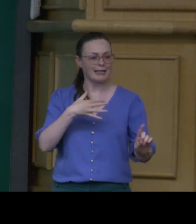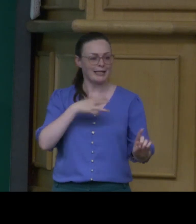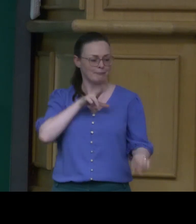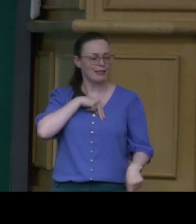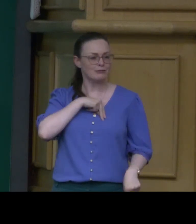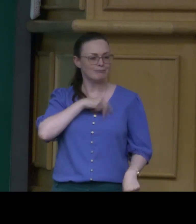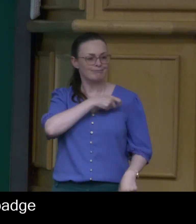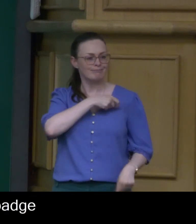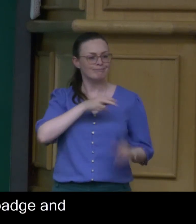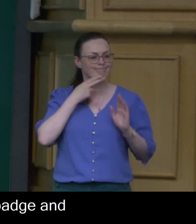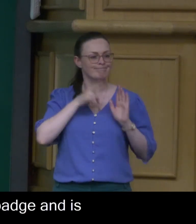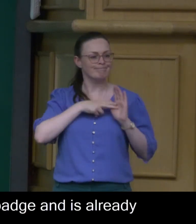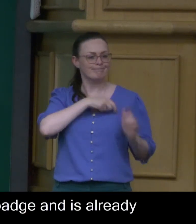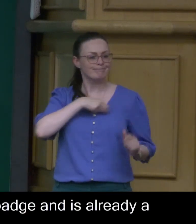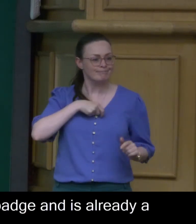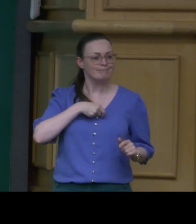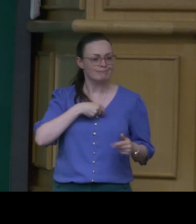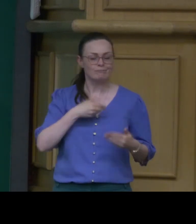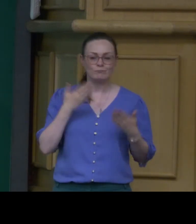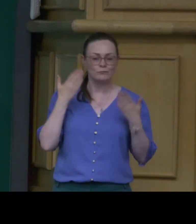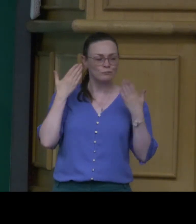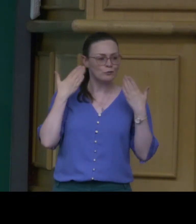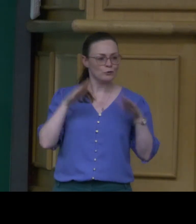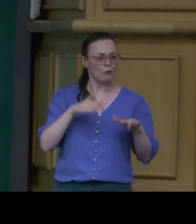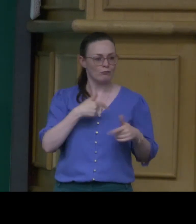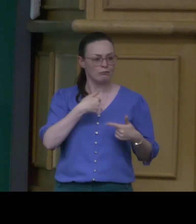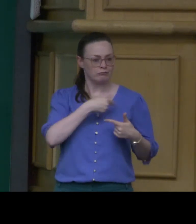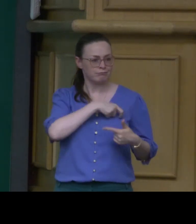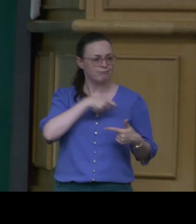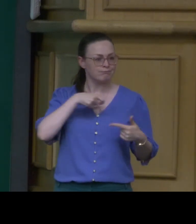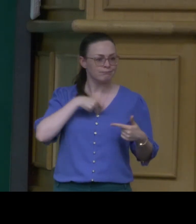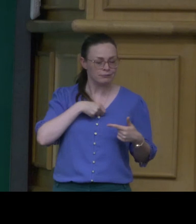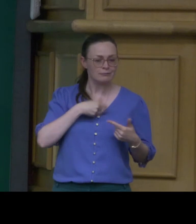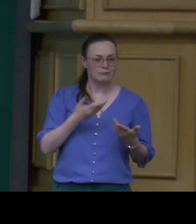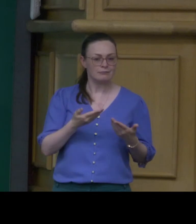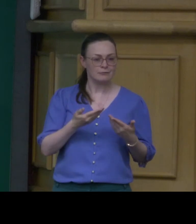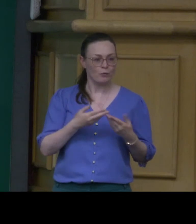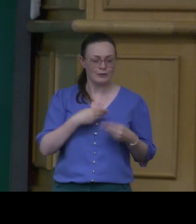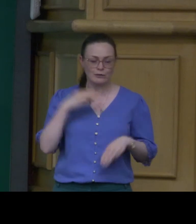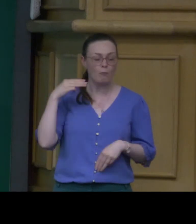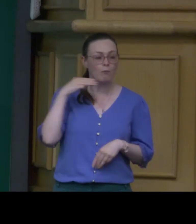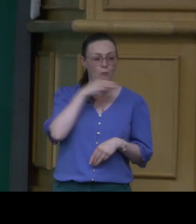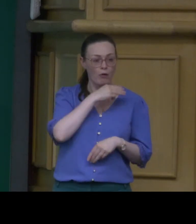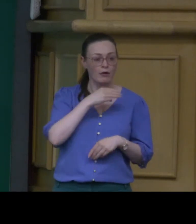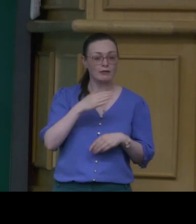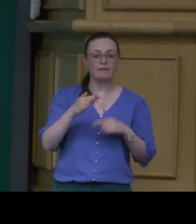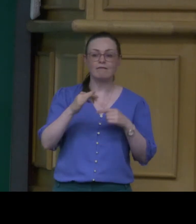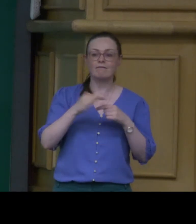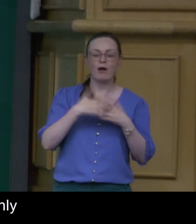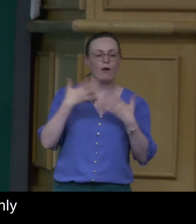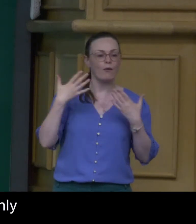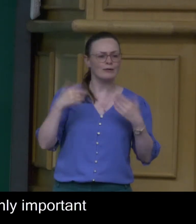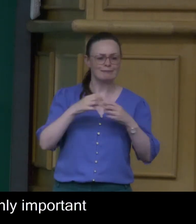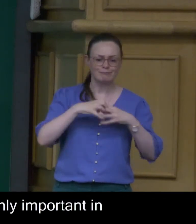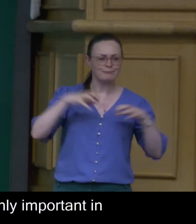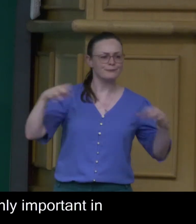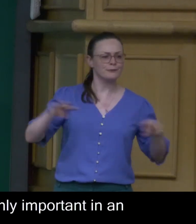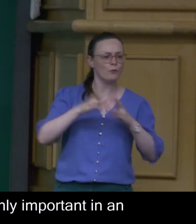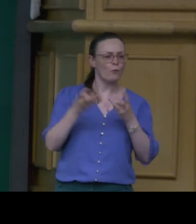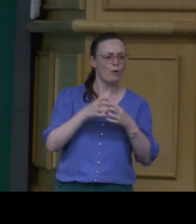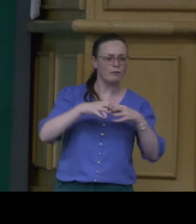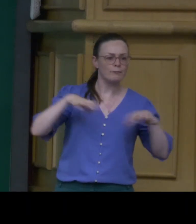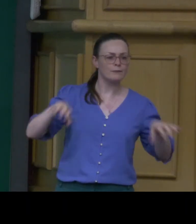is already a recognised badge of legitimacy that's highly important in an increasingly polarised